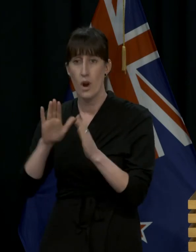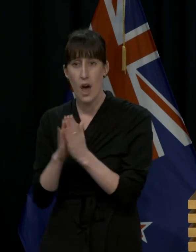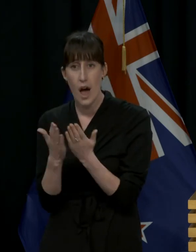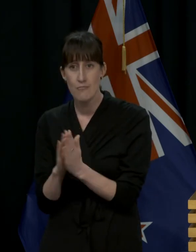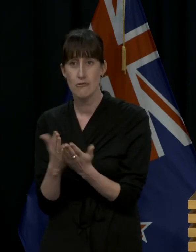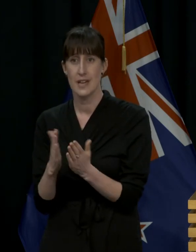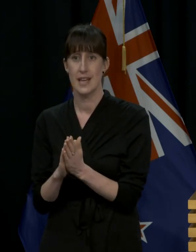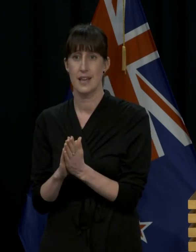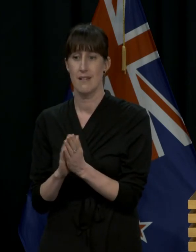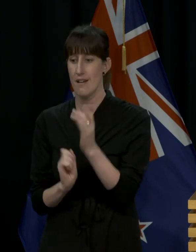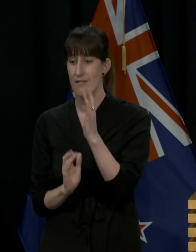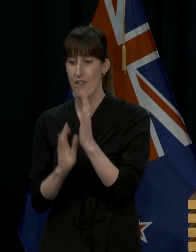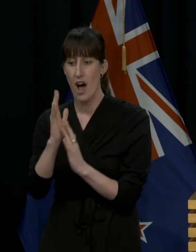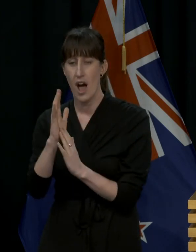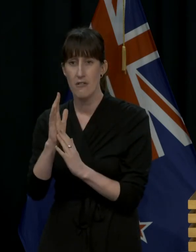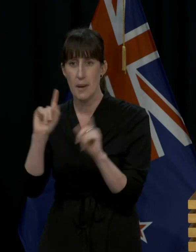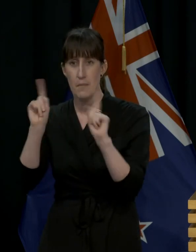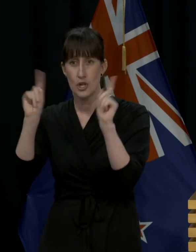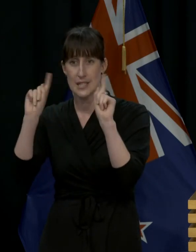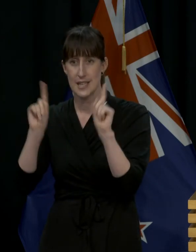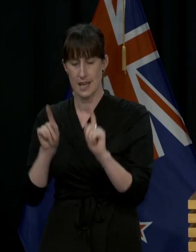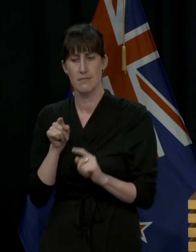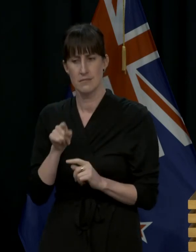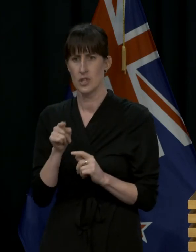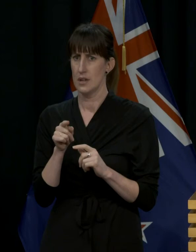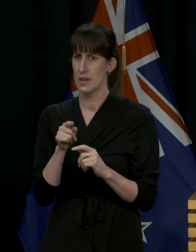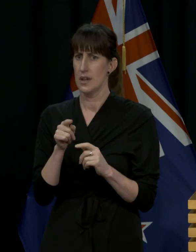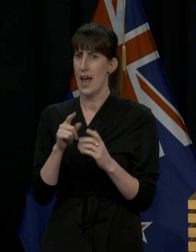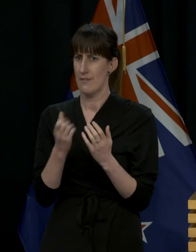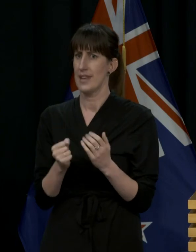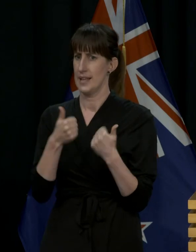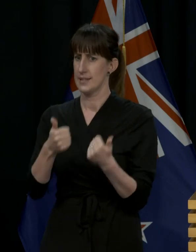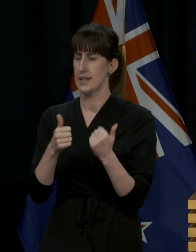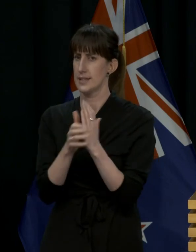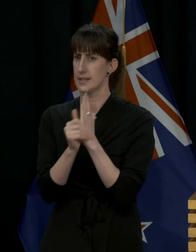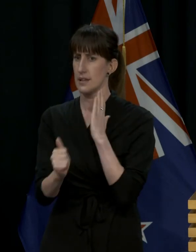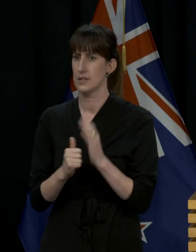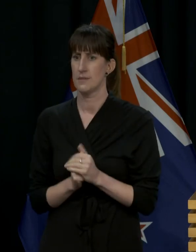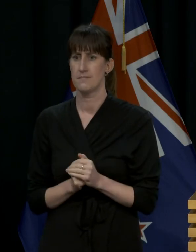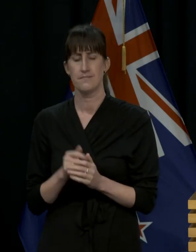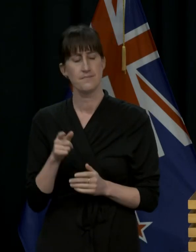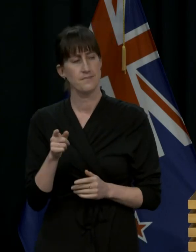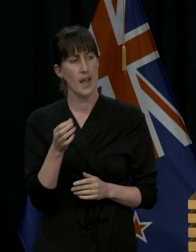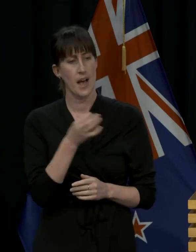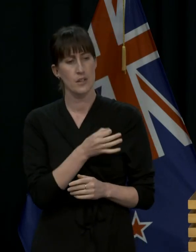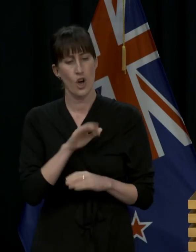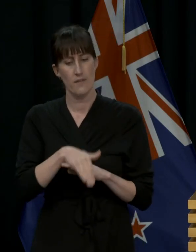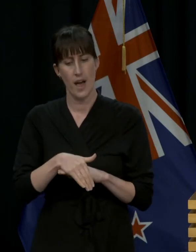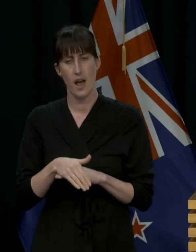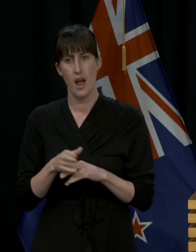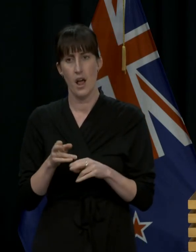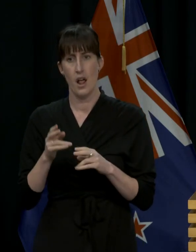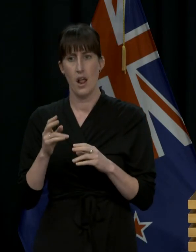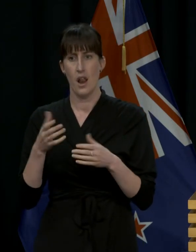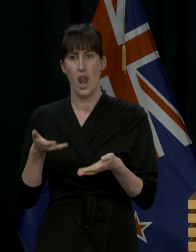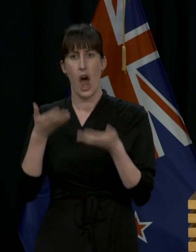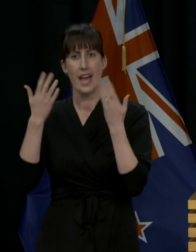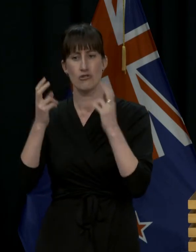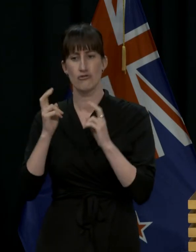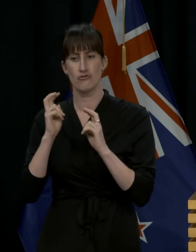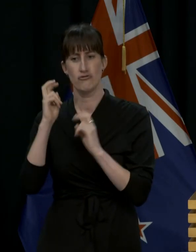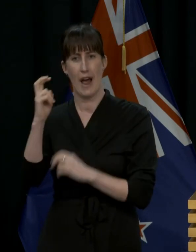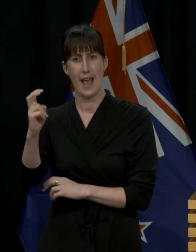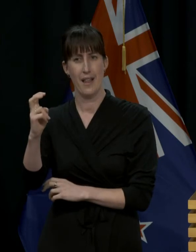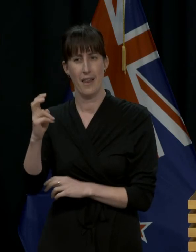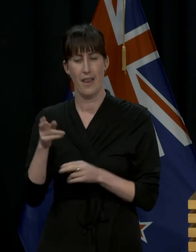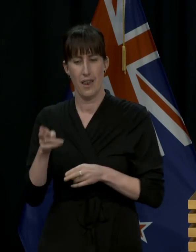and emergency, she has excellent skills that she'll bring to bear in those areas. Does light rail sit under the infrastructure portfolio or the transport portfolio?